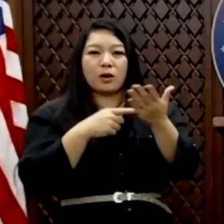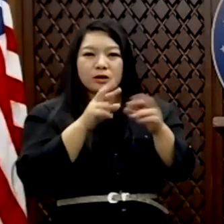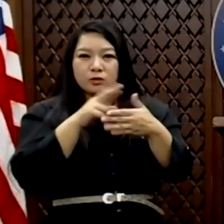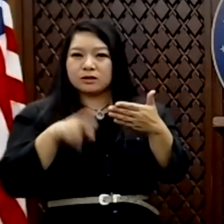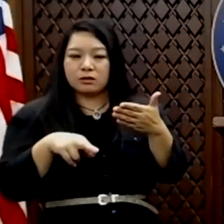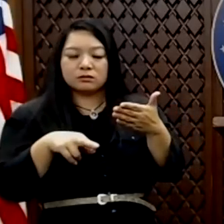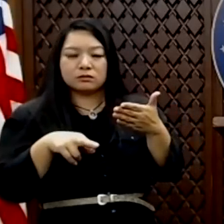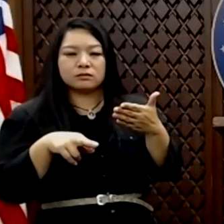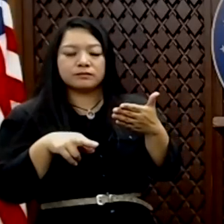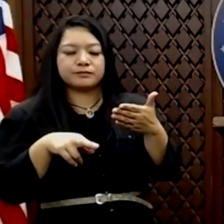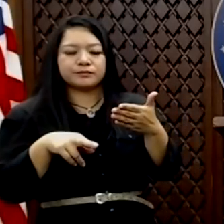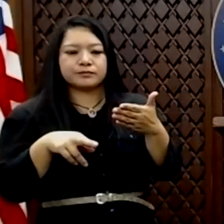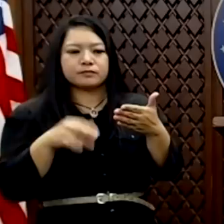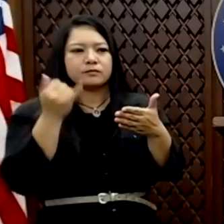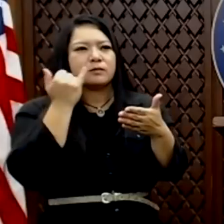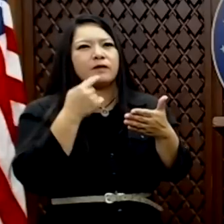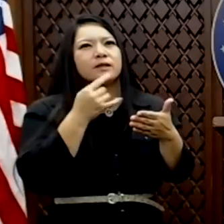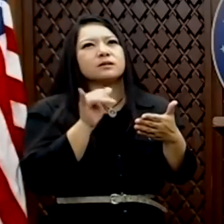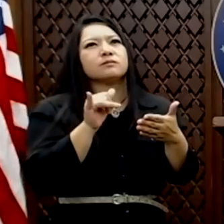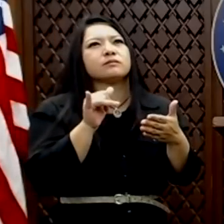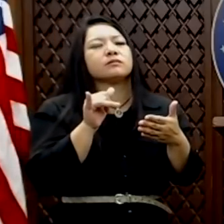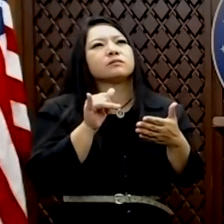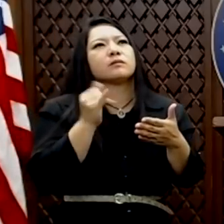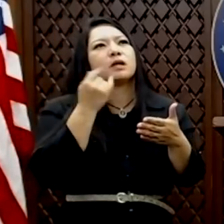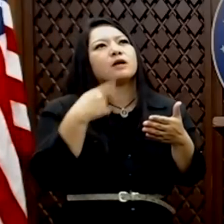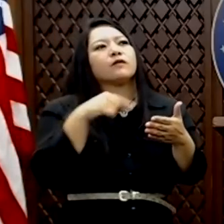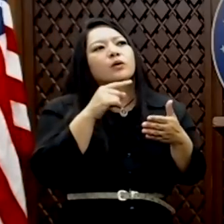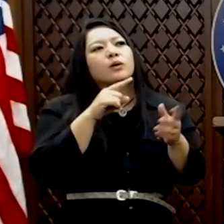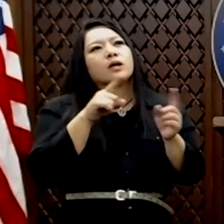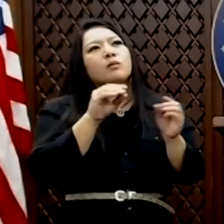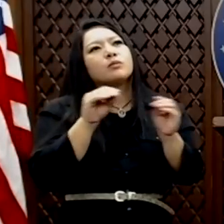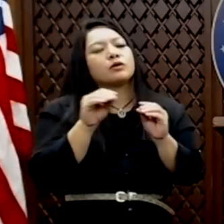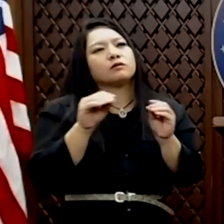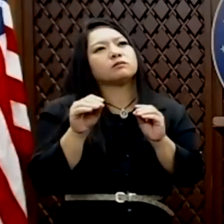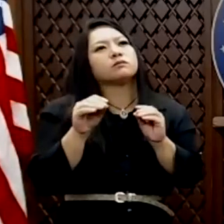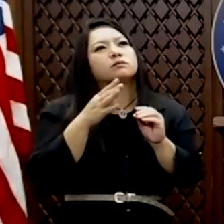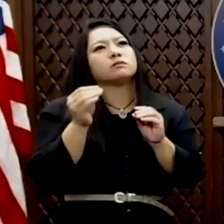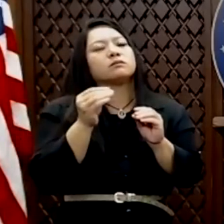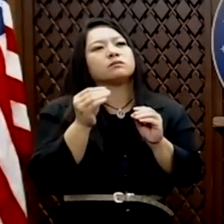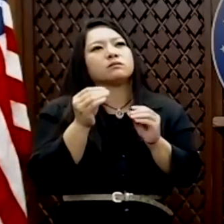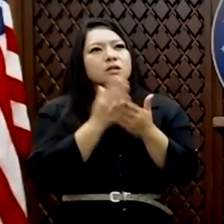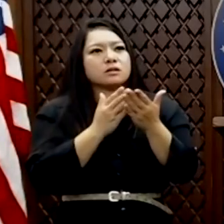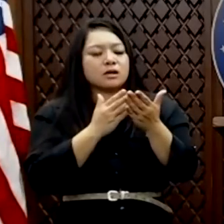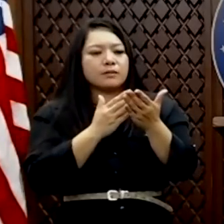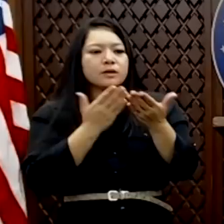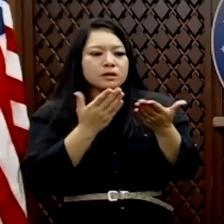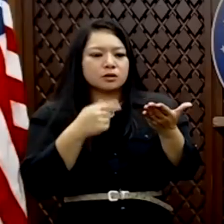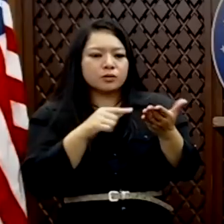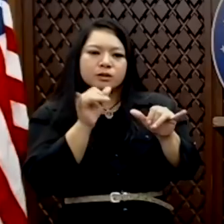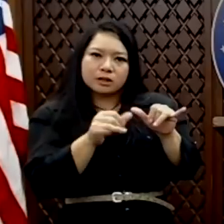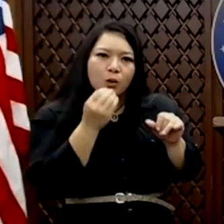results are. So if we are moving along and the measures are done, you guys